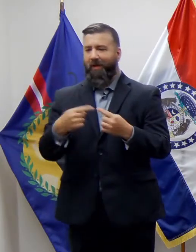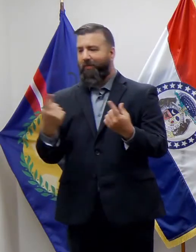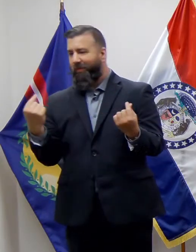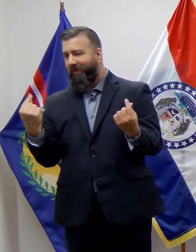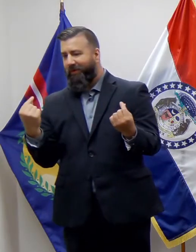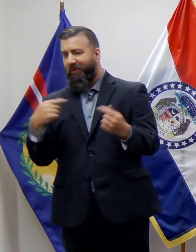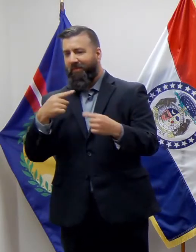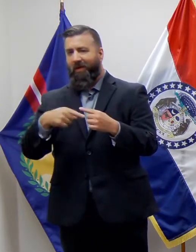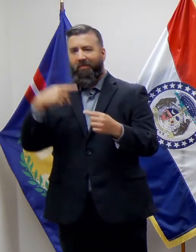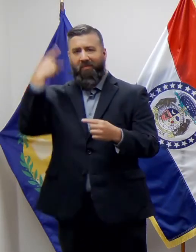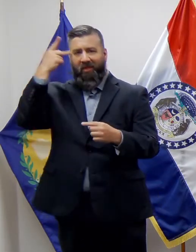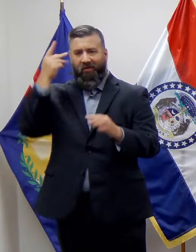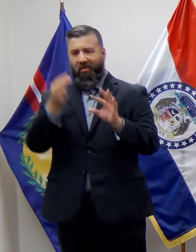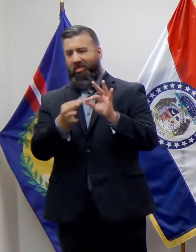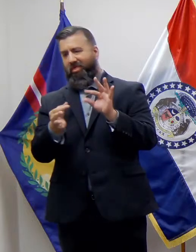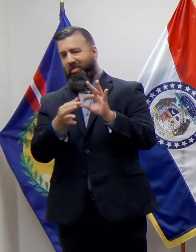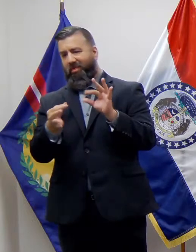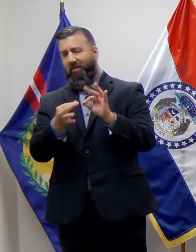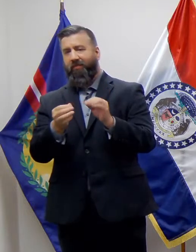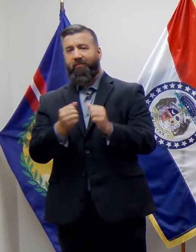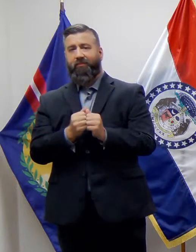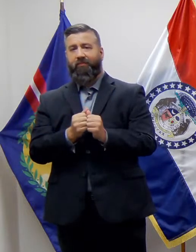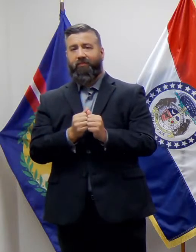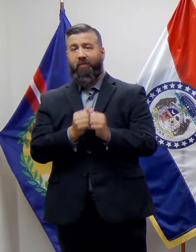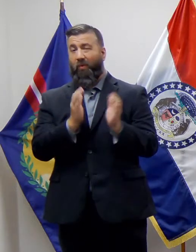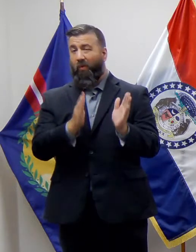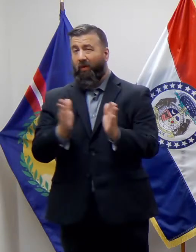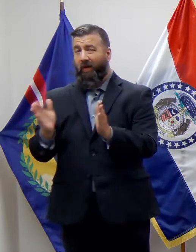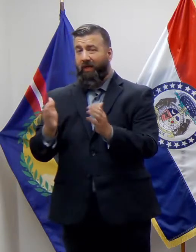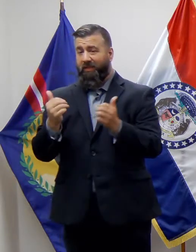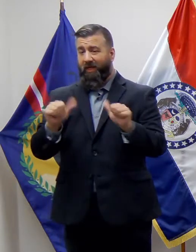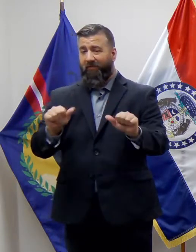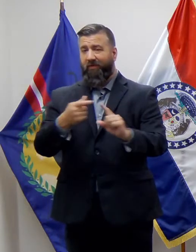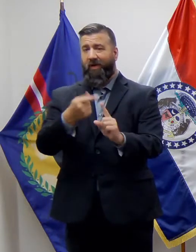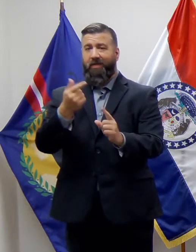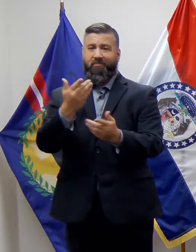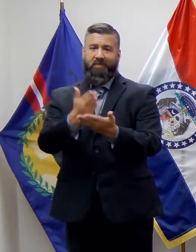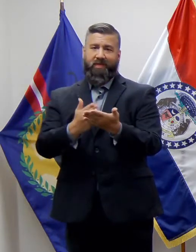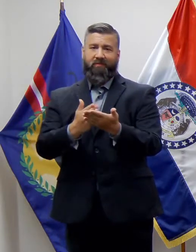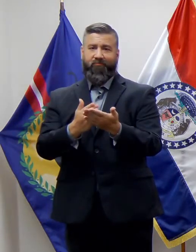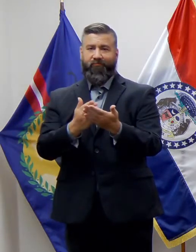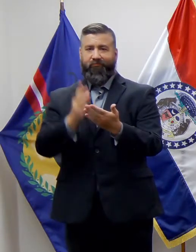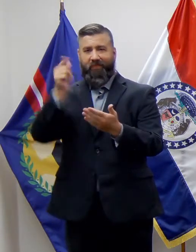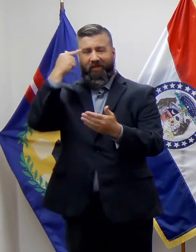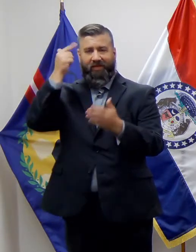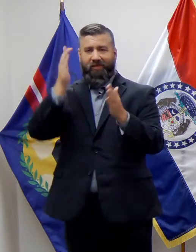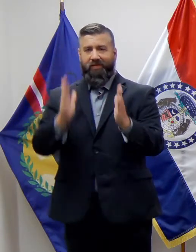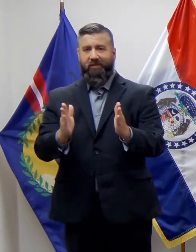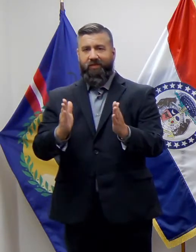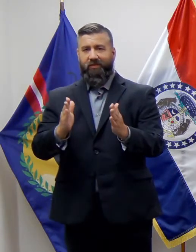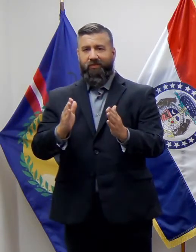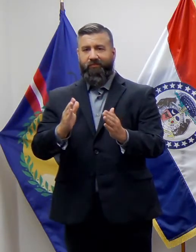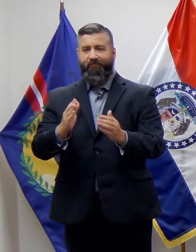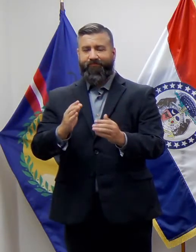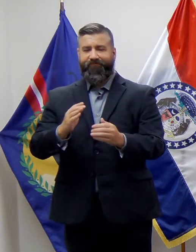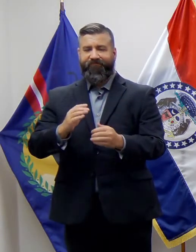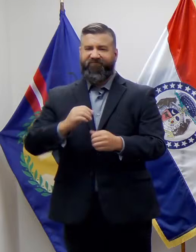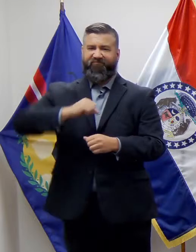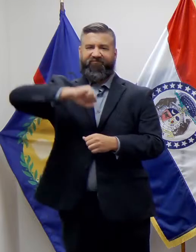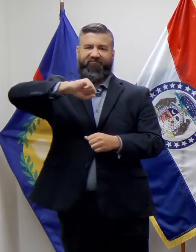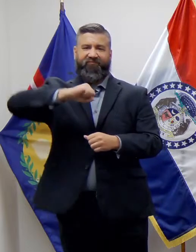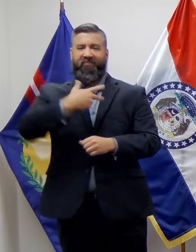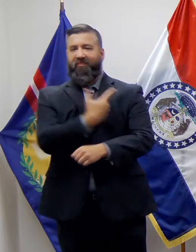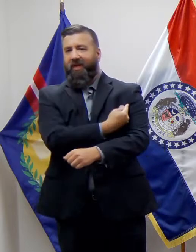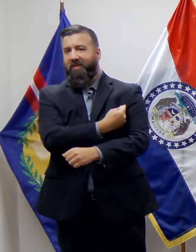rhetoric and organized efforts in the community by some elected officials to discourage vaccines or